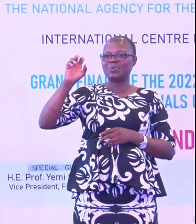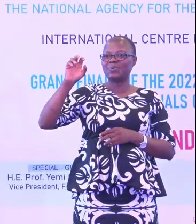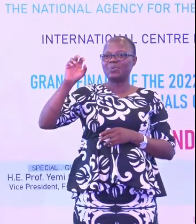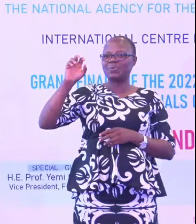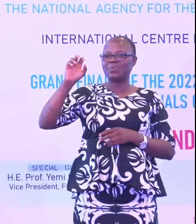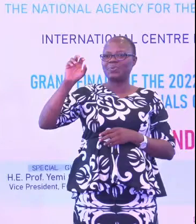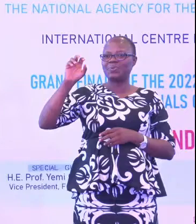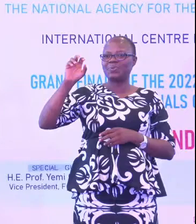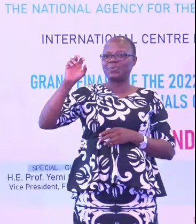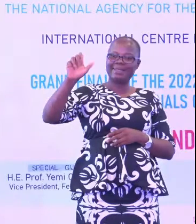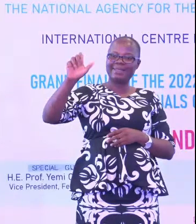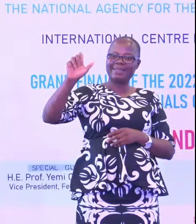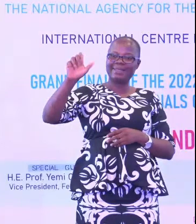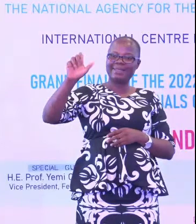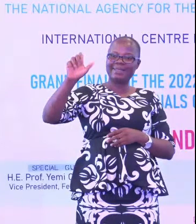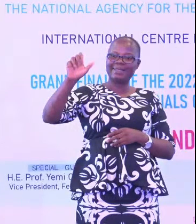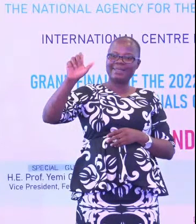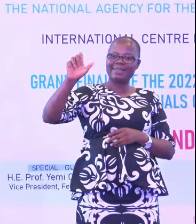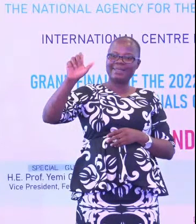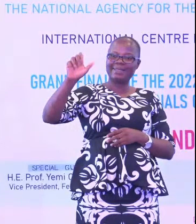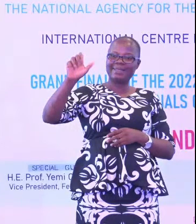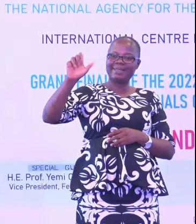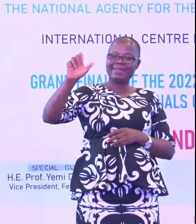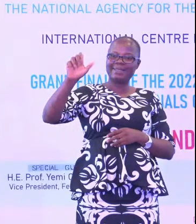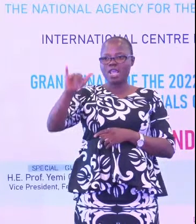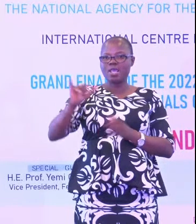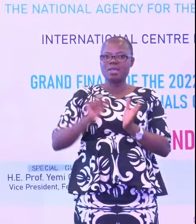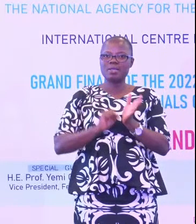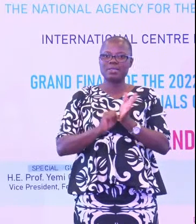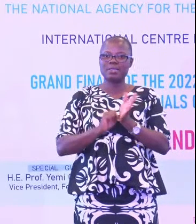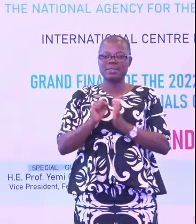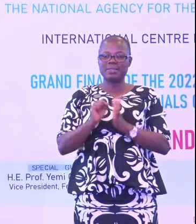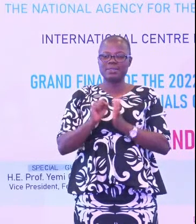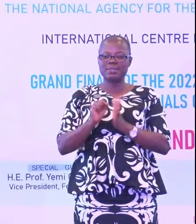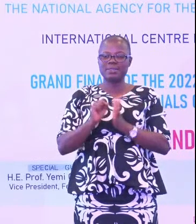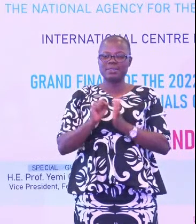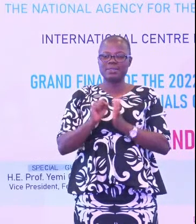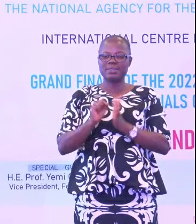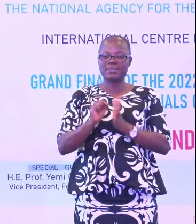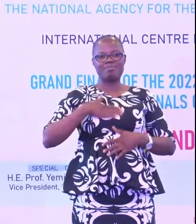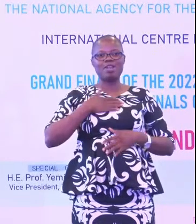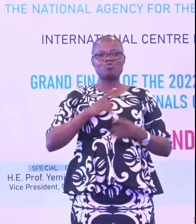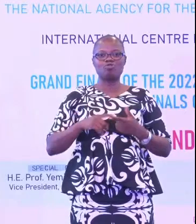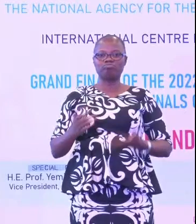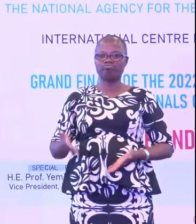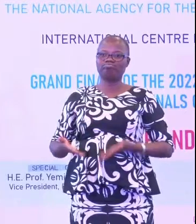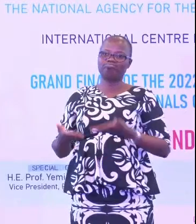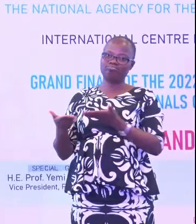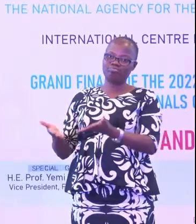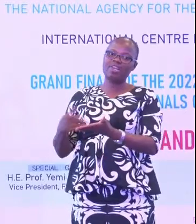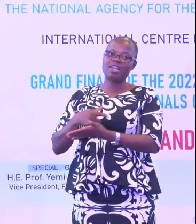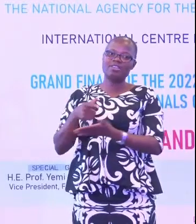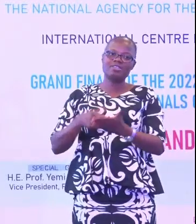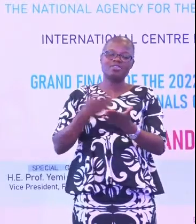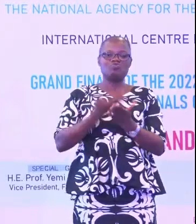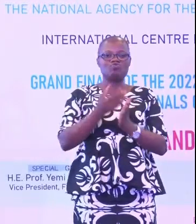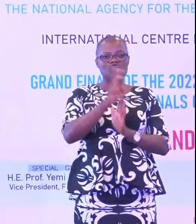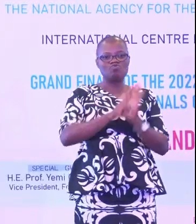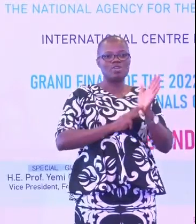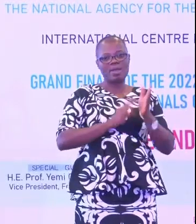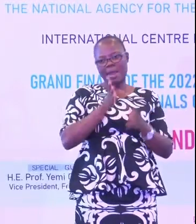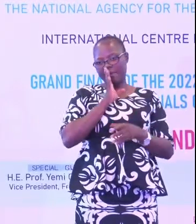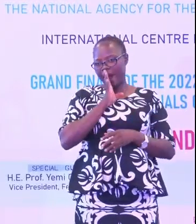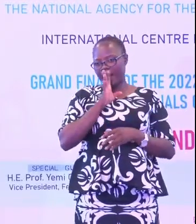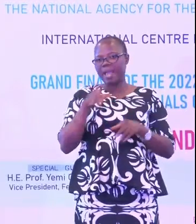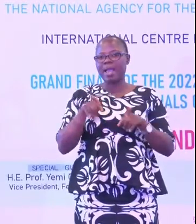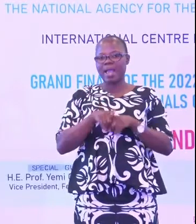Medayedu is from Kogi State. It's my pleasure to deliver this goodwill remark as the